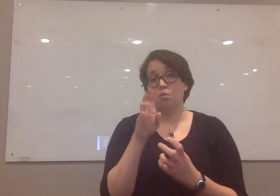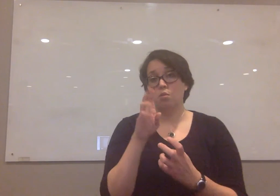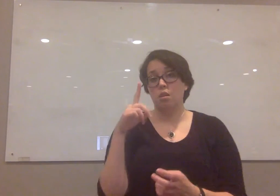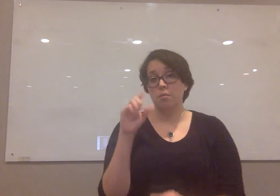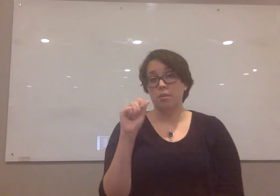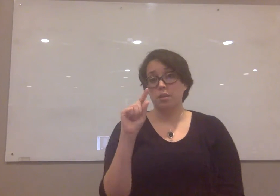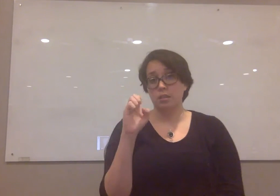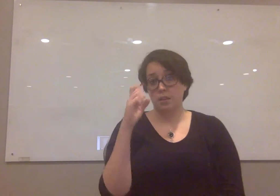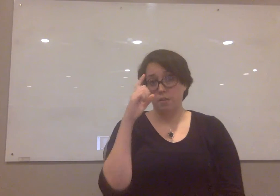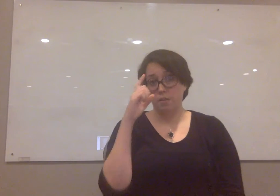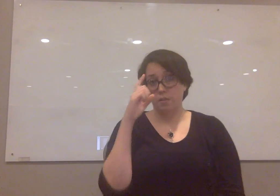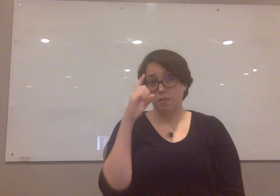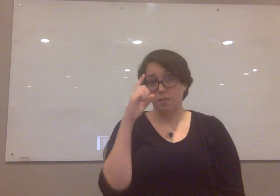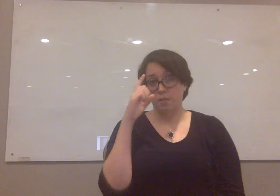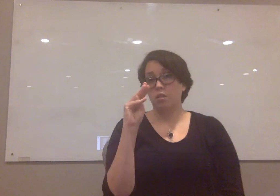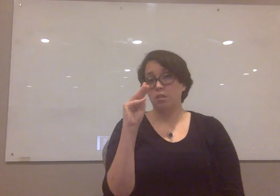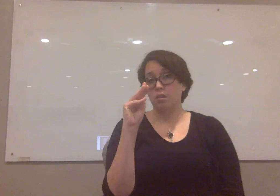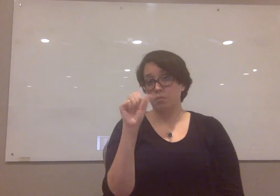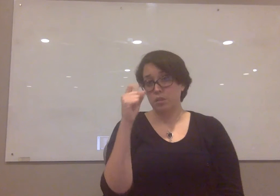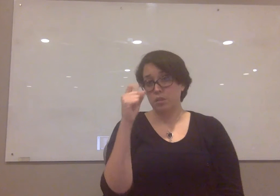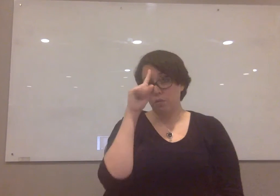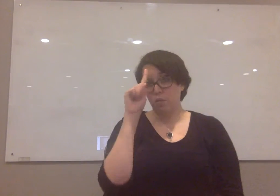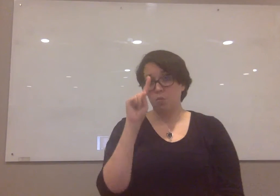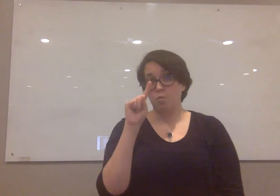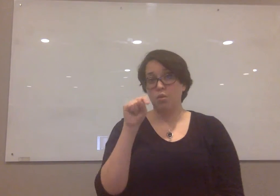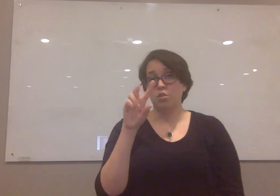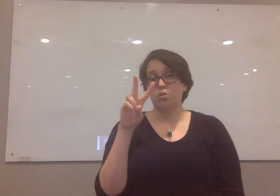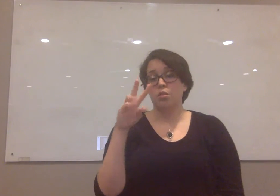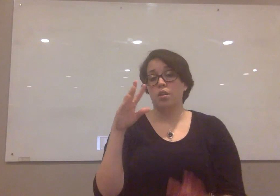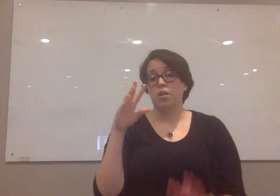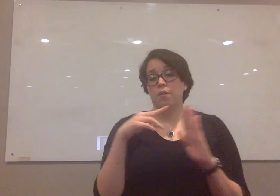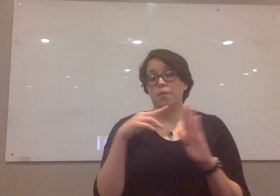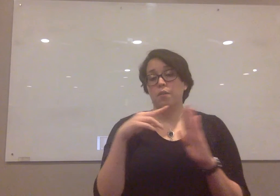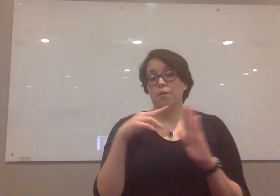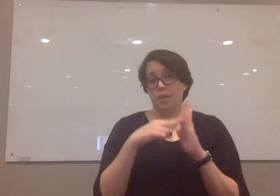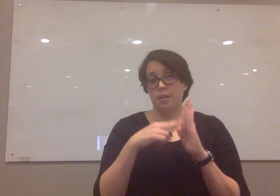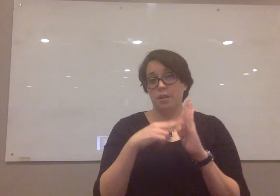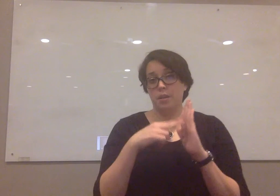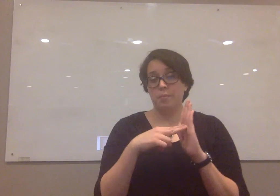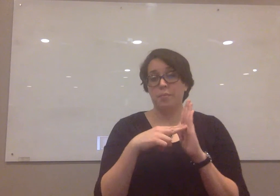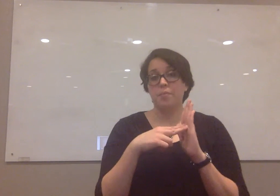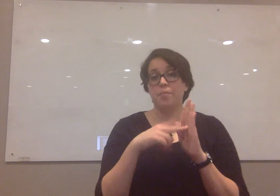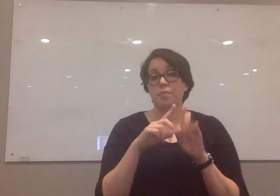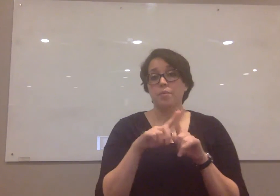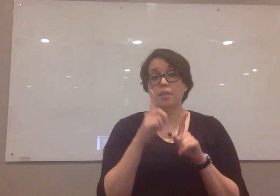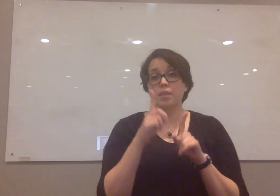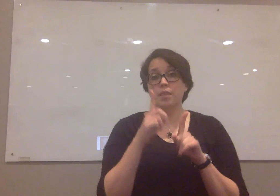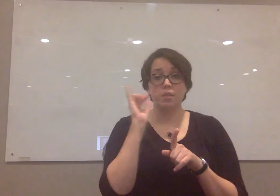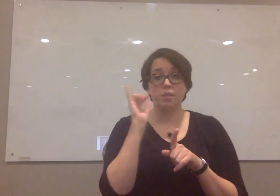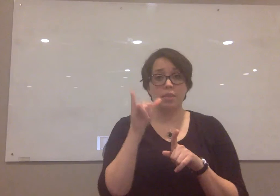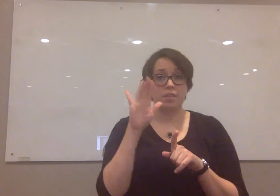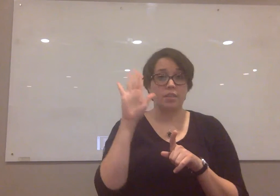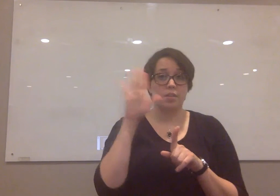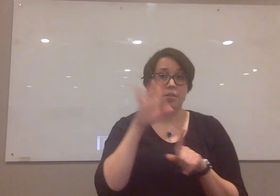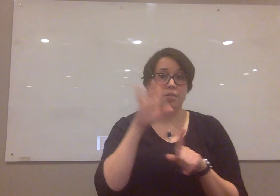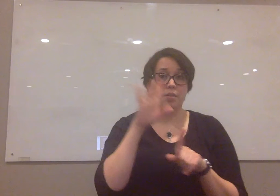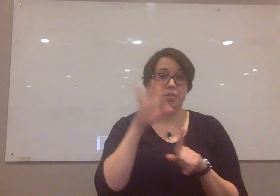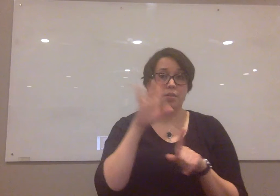1.2 yesterday, so I haven't read into it yet. But it sounds like that's their answer to basically like a nomadic